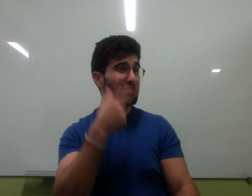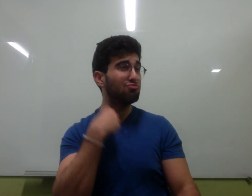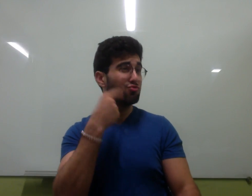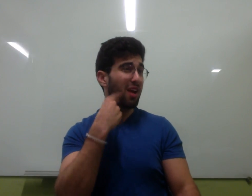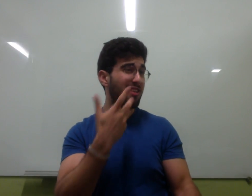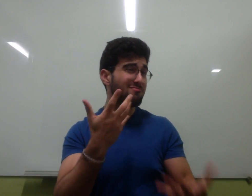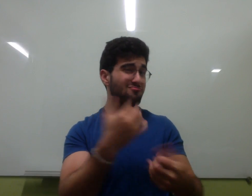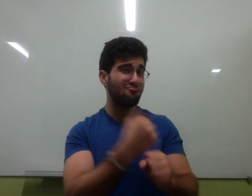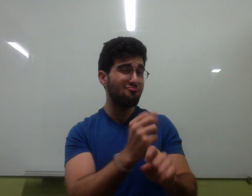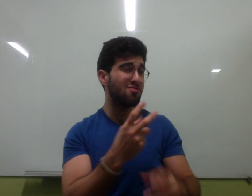Yeah. So